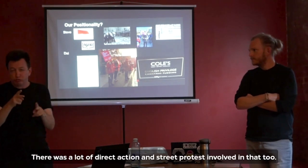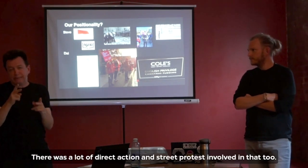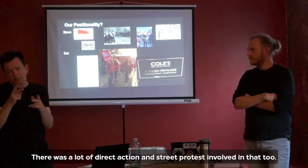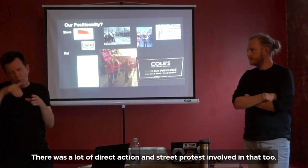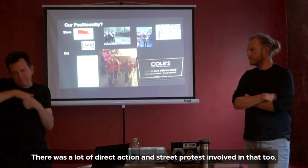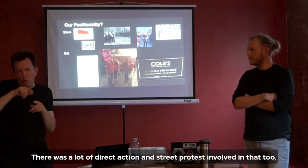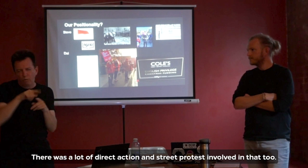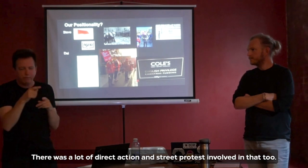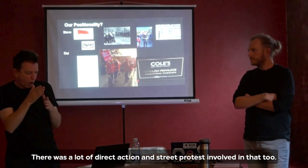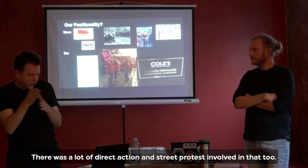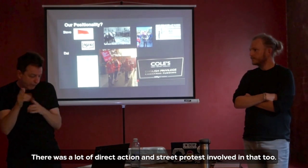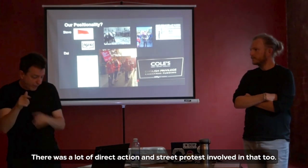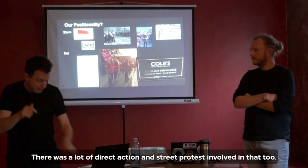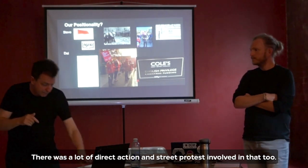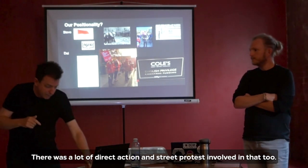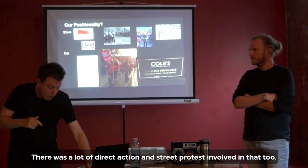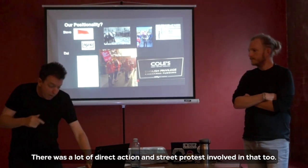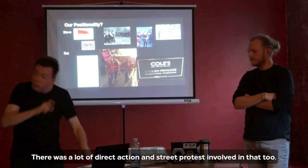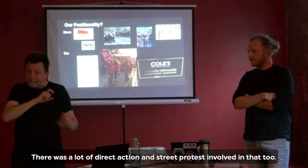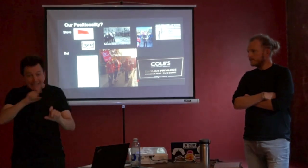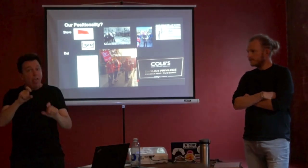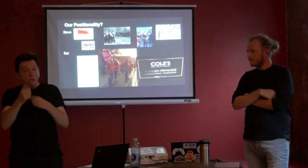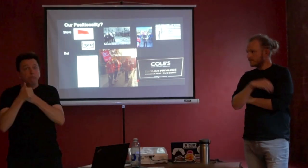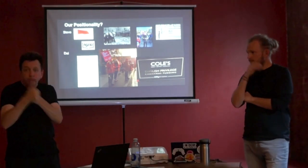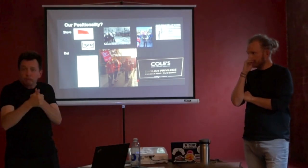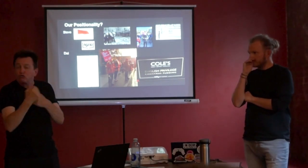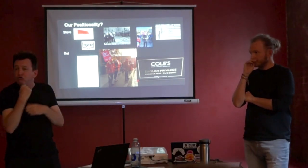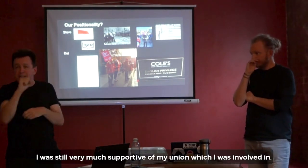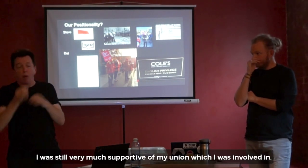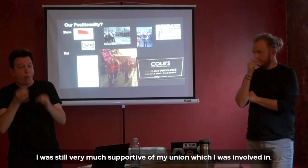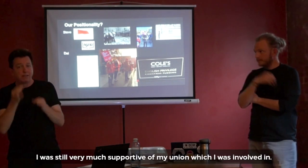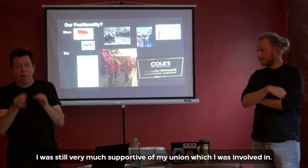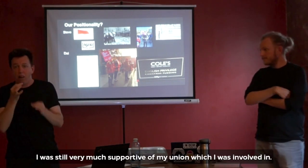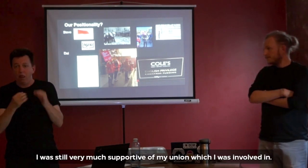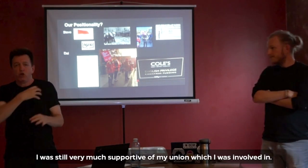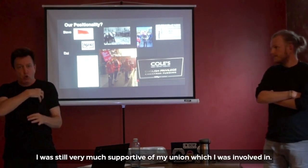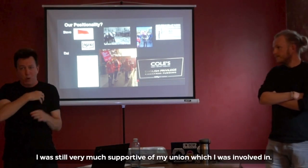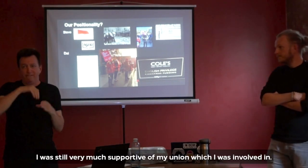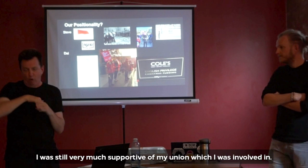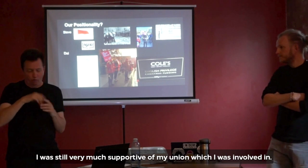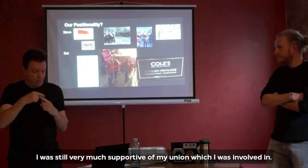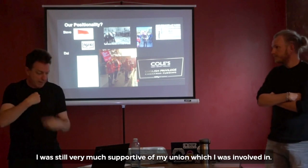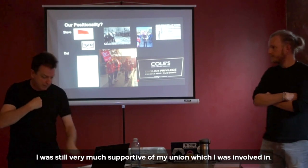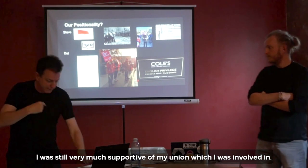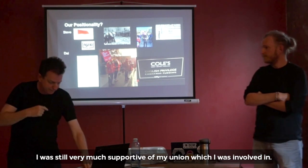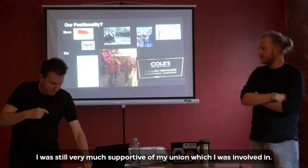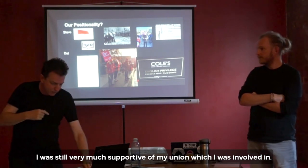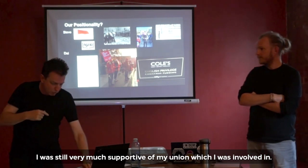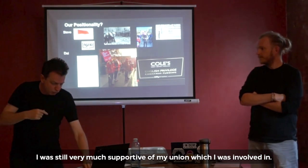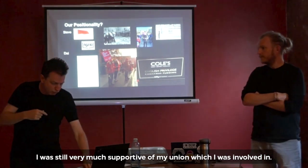There was a lot of direct action and street protest involved in that too. I was still very much supportive of my union, which I was involved